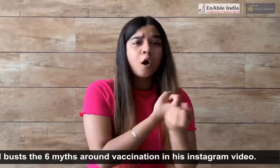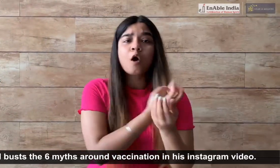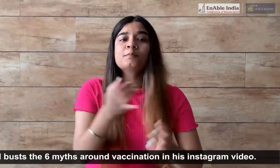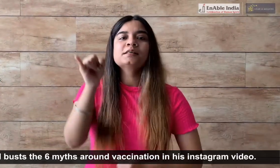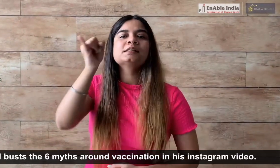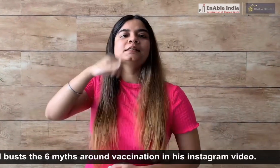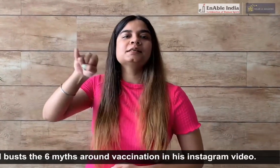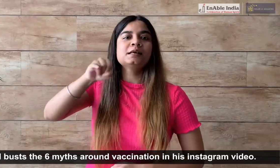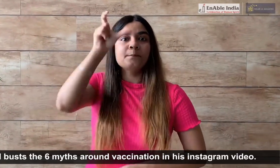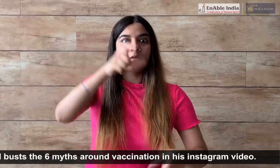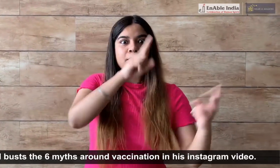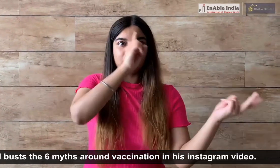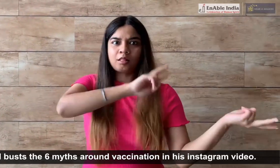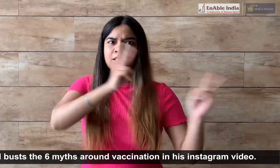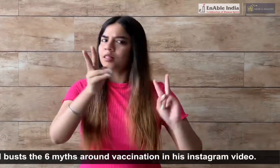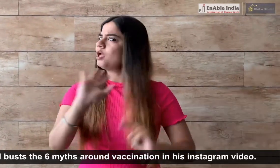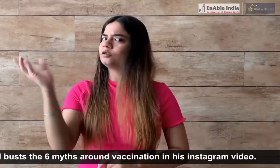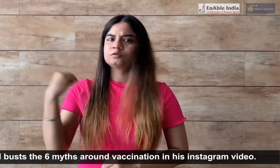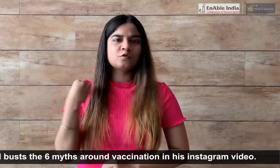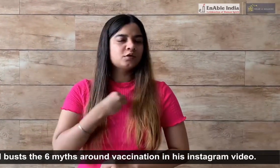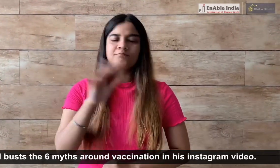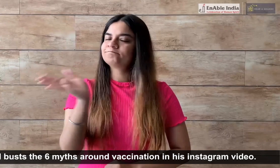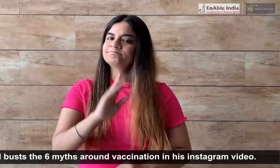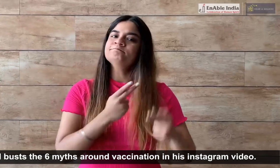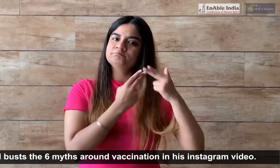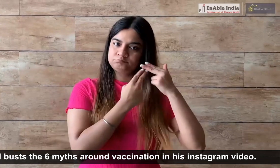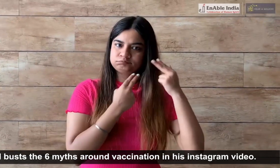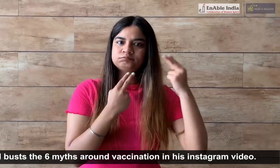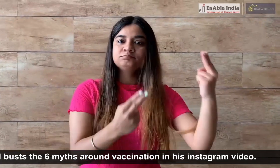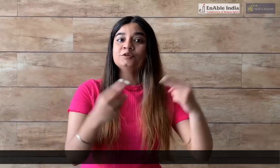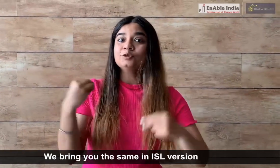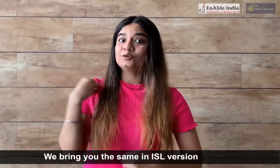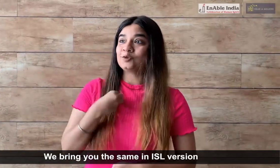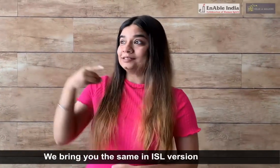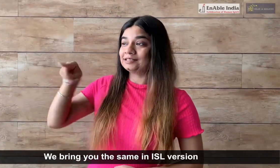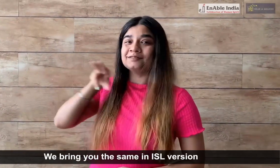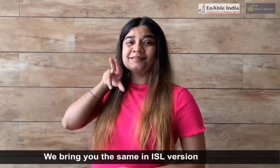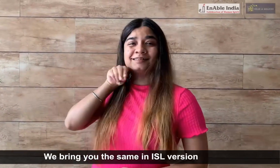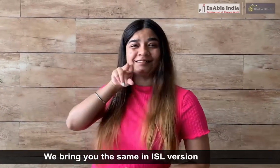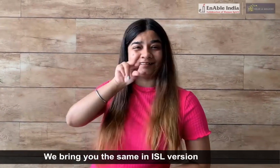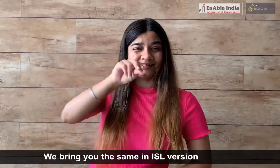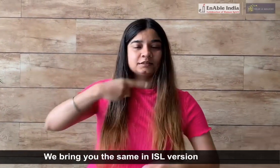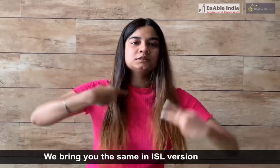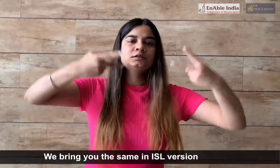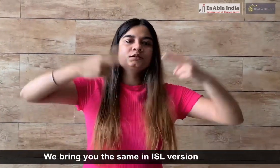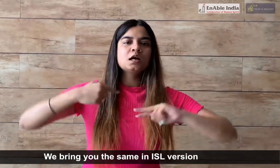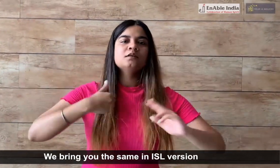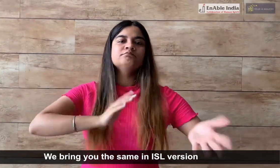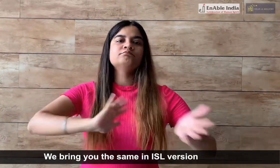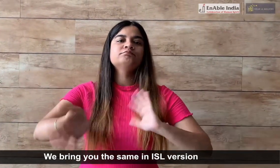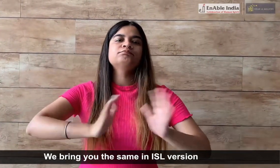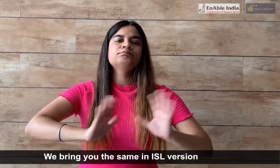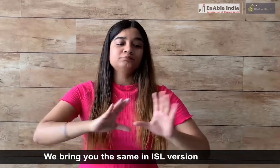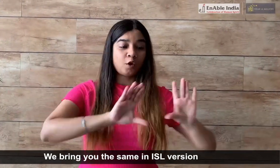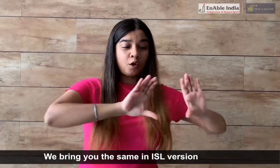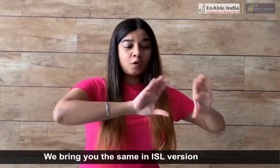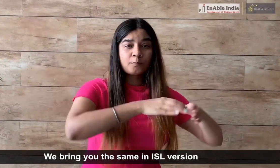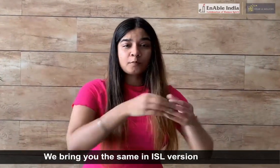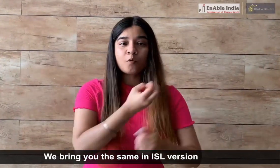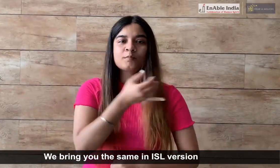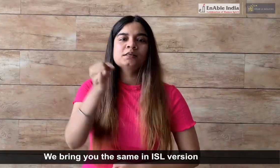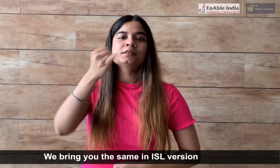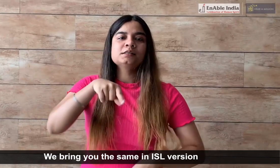And busts the 6 myths around vaccination in his Instagram video. We bring you the same in ISL version,